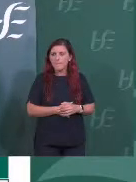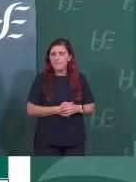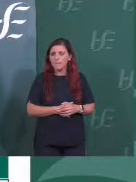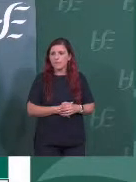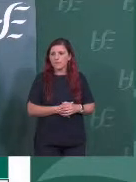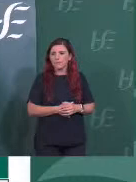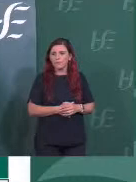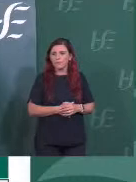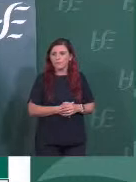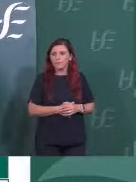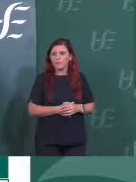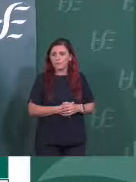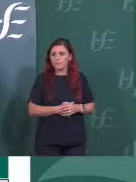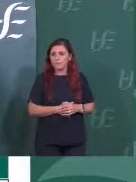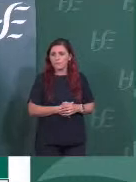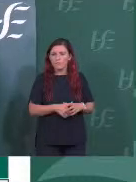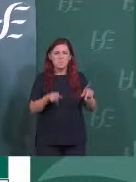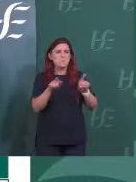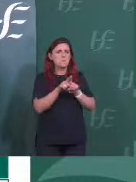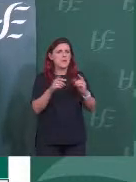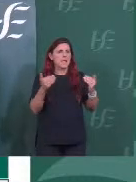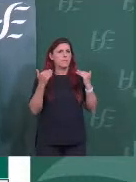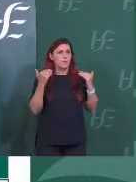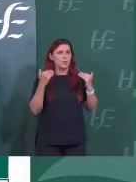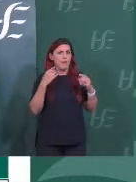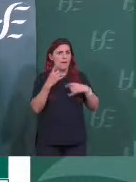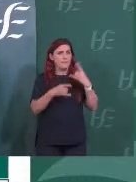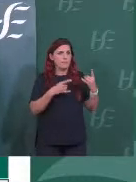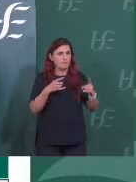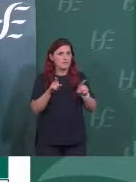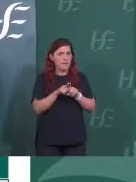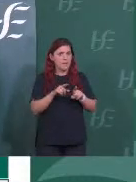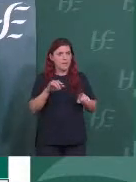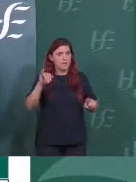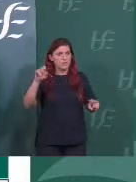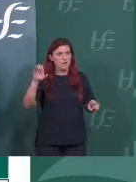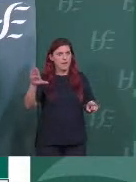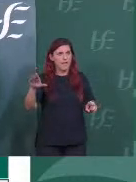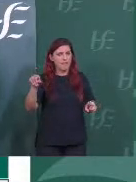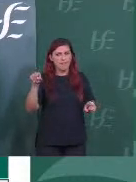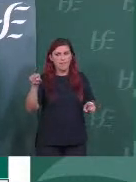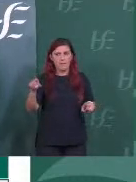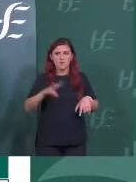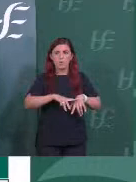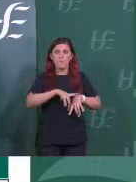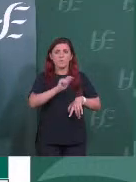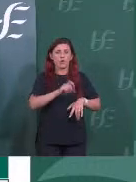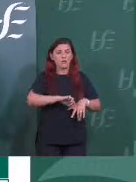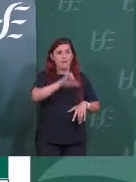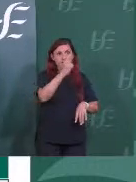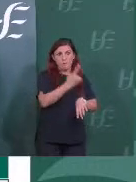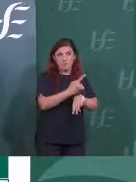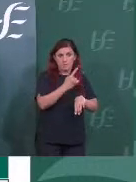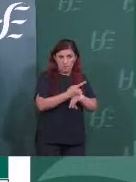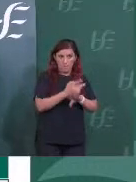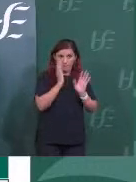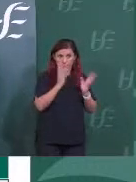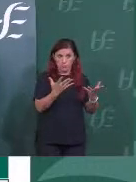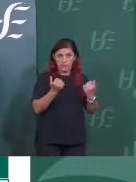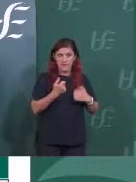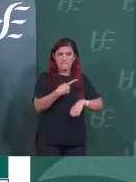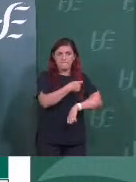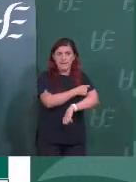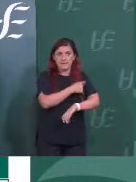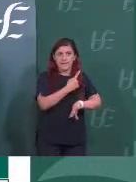Is that the same elsewhere? Of course it is. This is Israel's data, with the majority of adults in Israel now vaccinated. Just over half of the country's